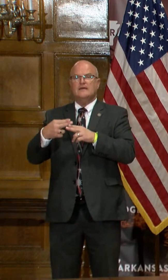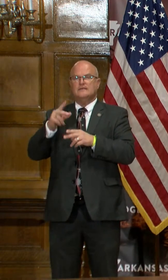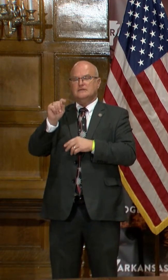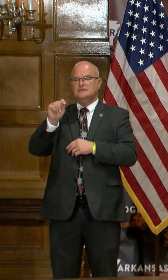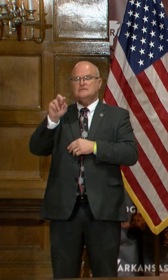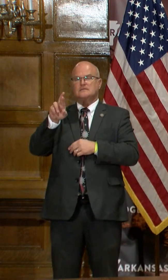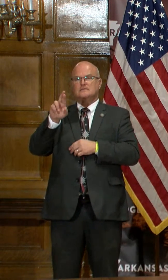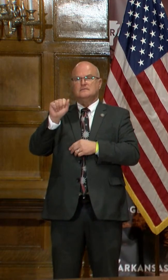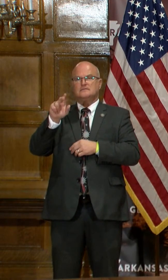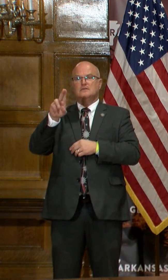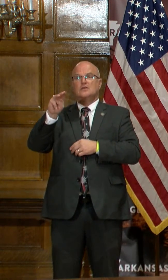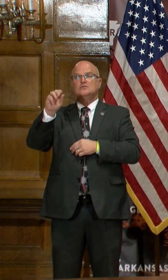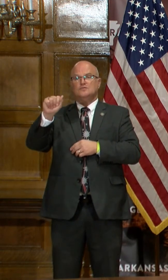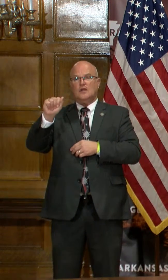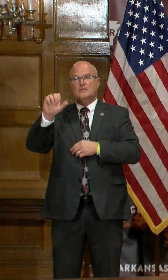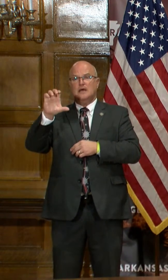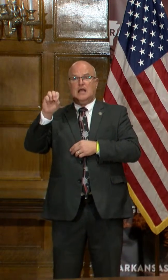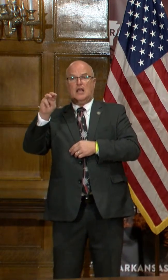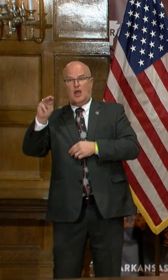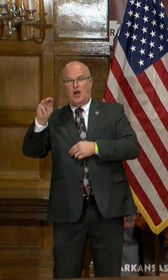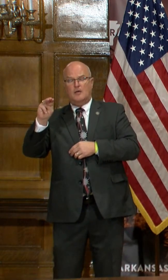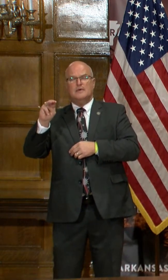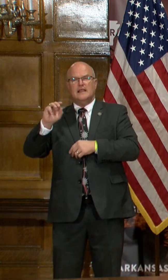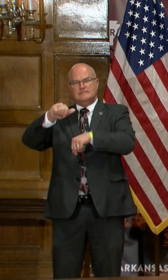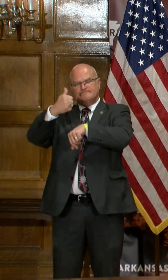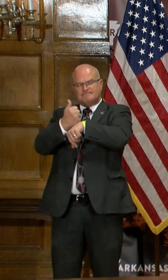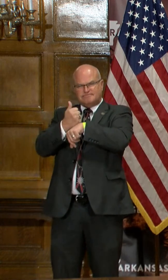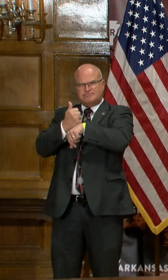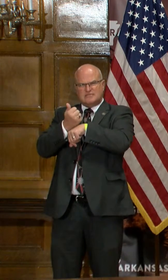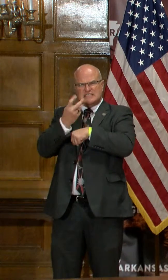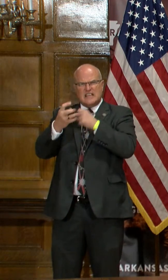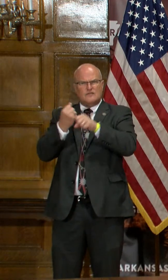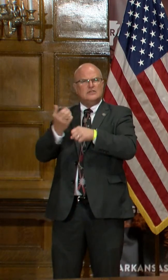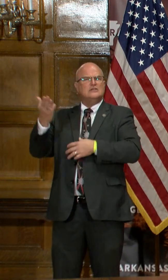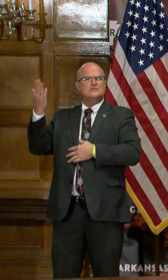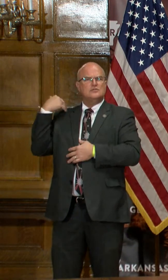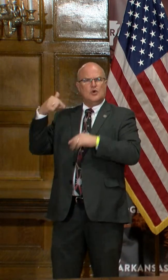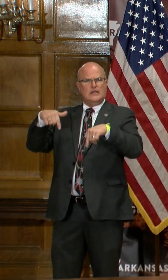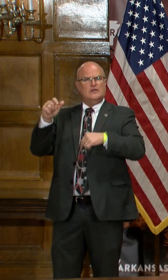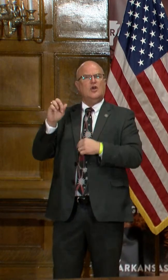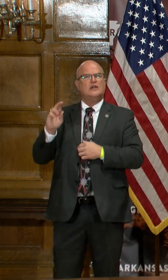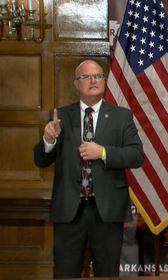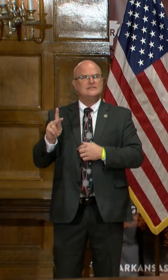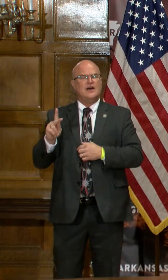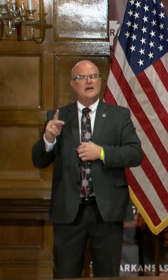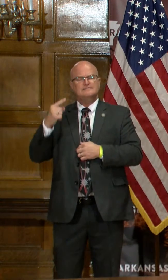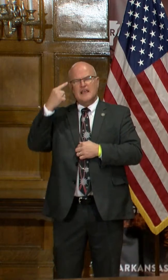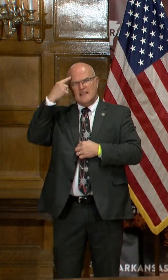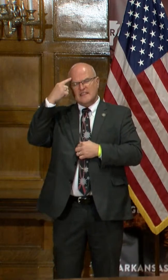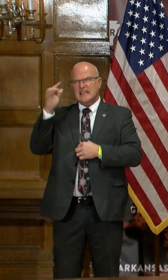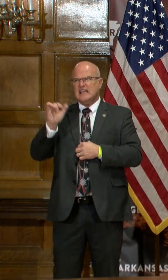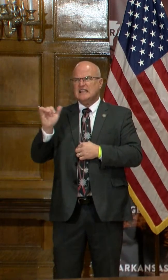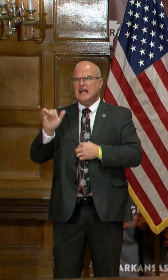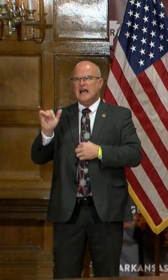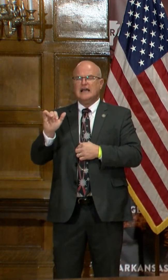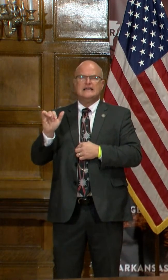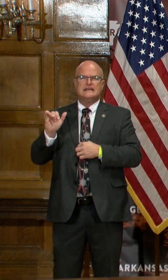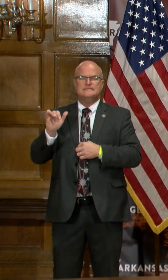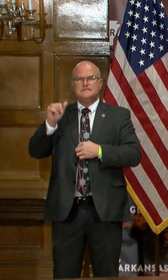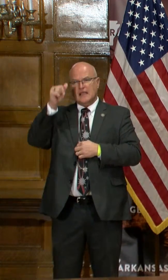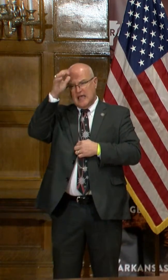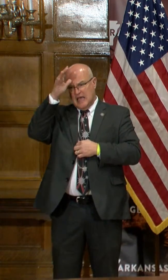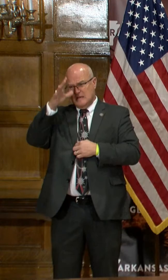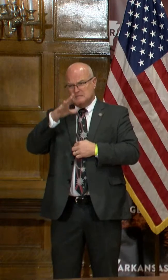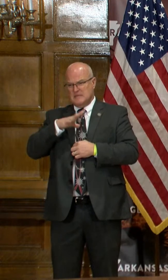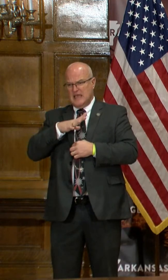TraumaCom, and that was established with the trauma system several years ago in Arkansas. And you can think about it like demand matching. You have rules